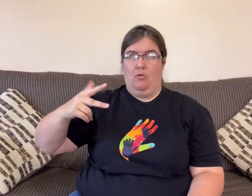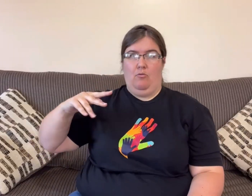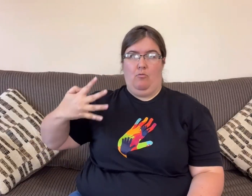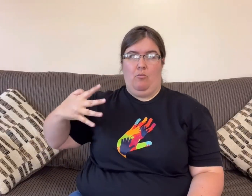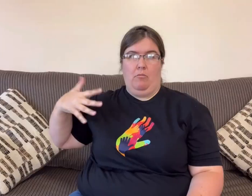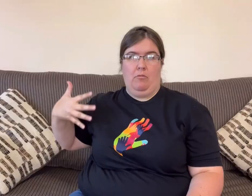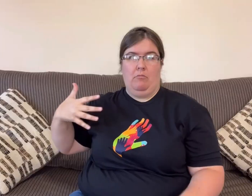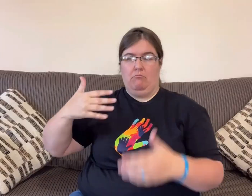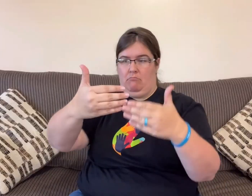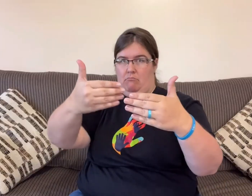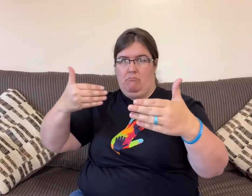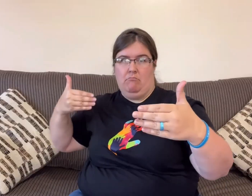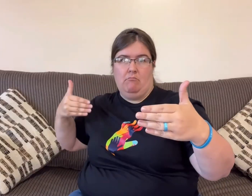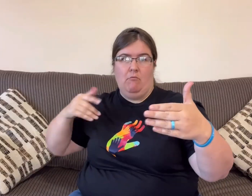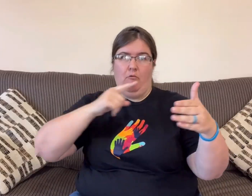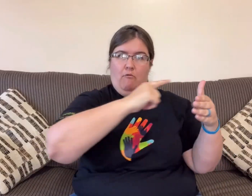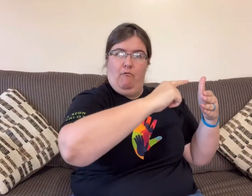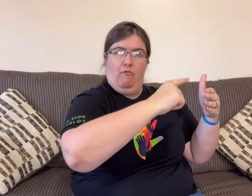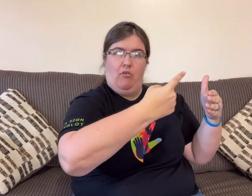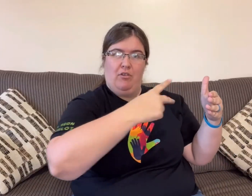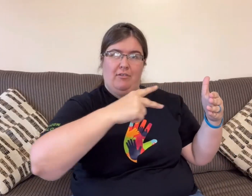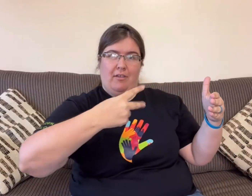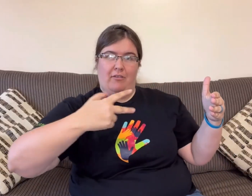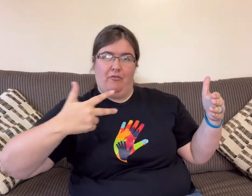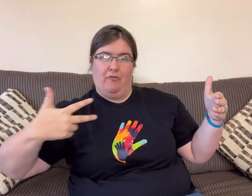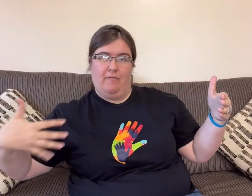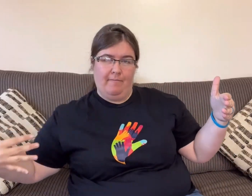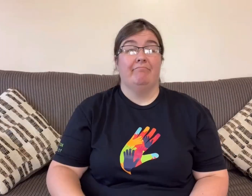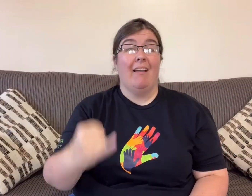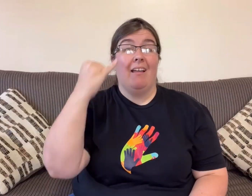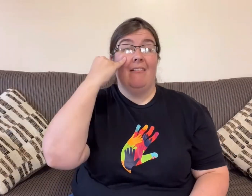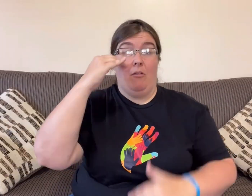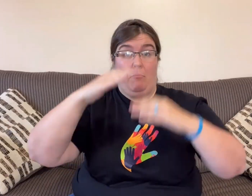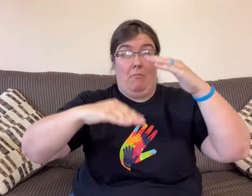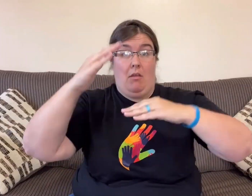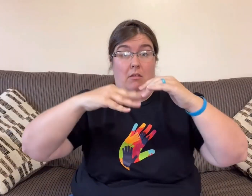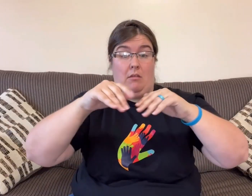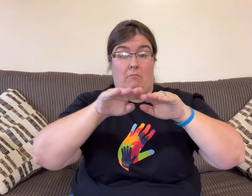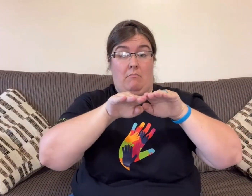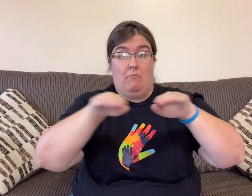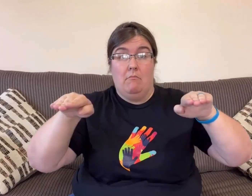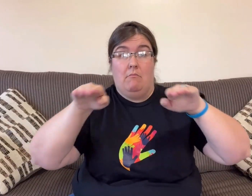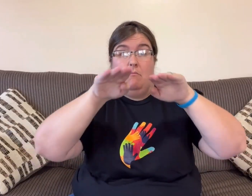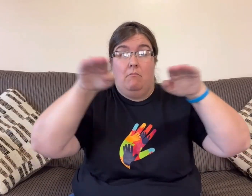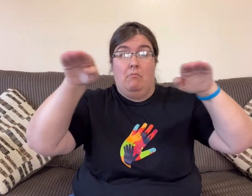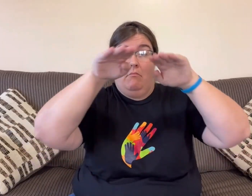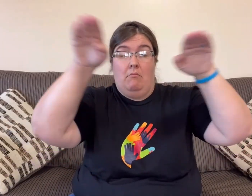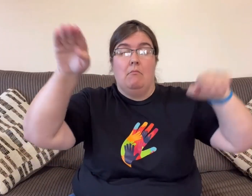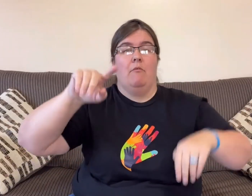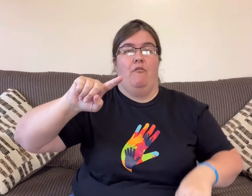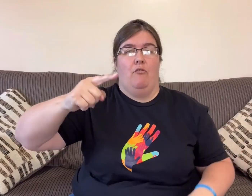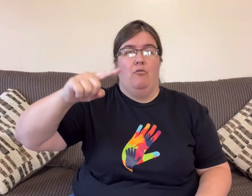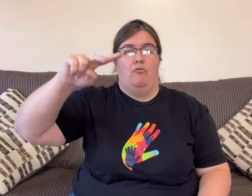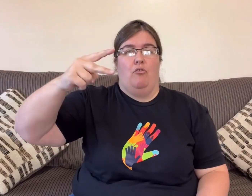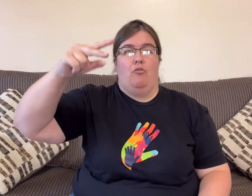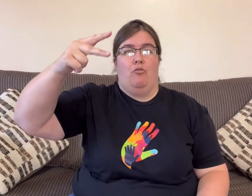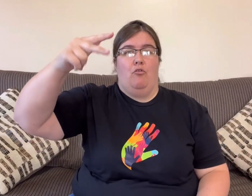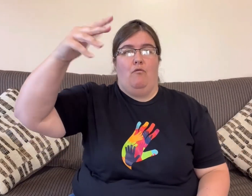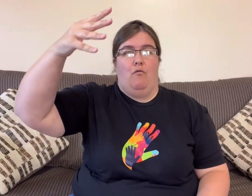third, you sign in different locations to show your rank. If you're in a building with multiple floors, you'd sign first floor, second